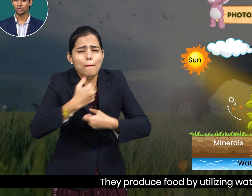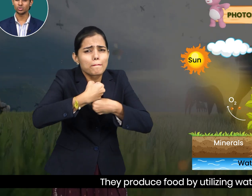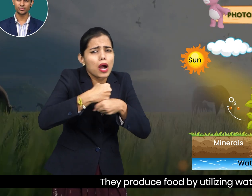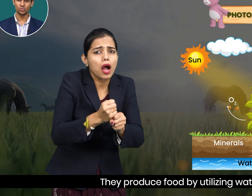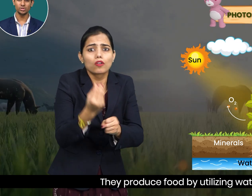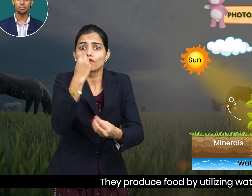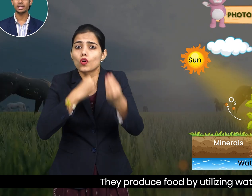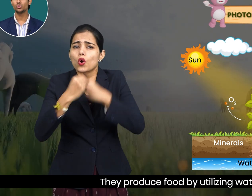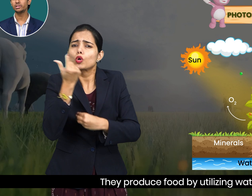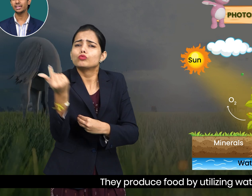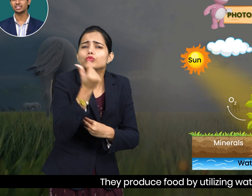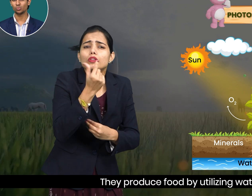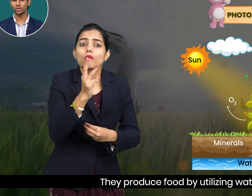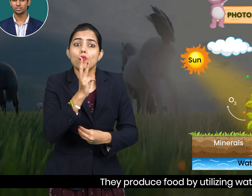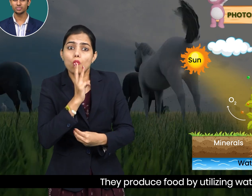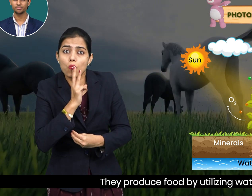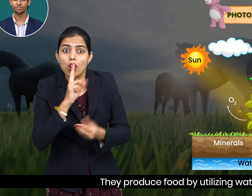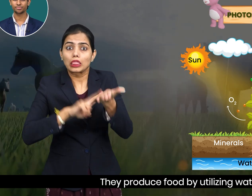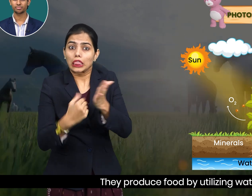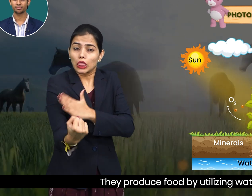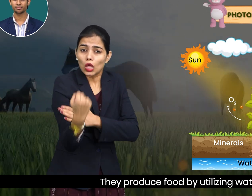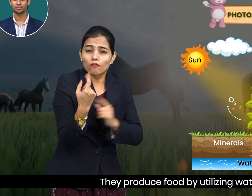They produce food by utilizing water,